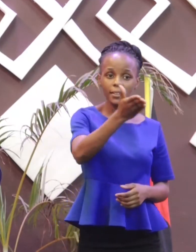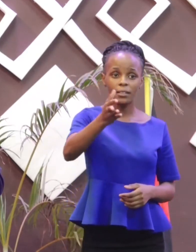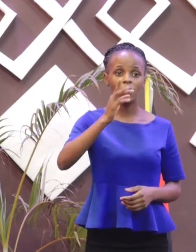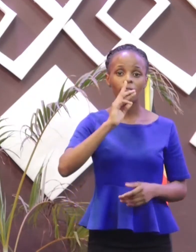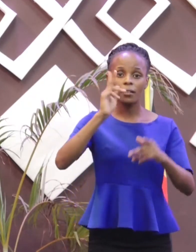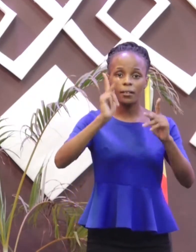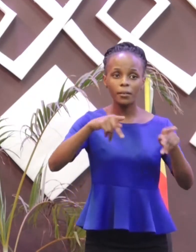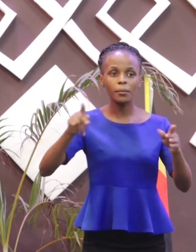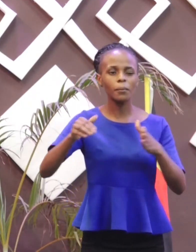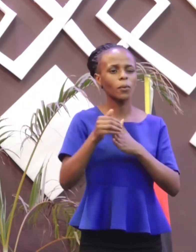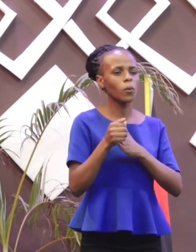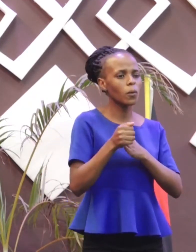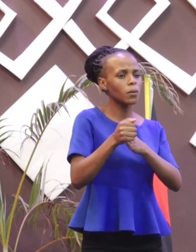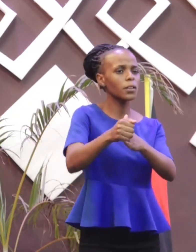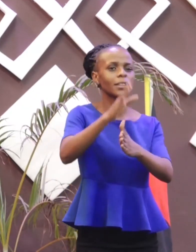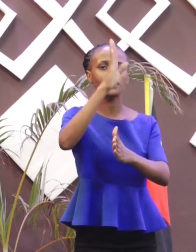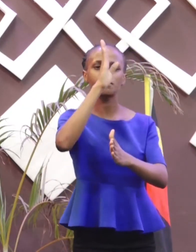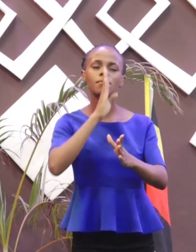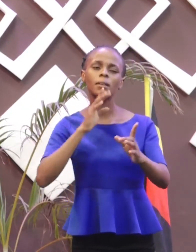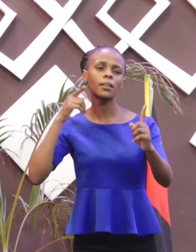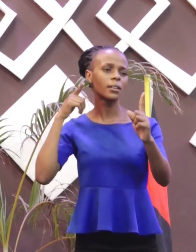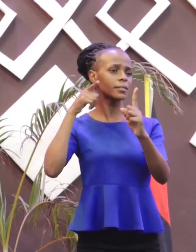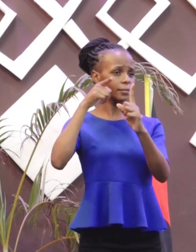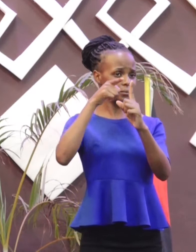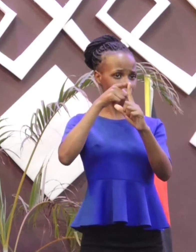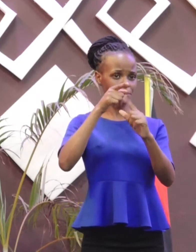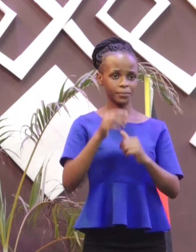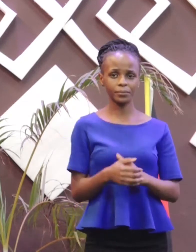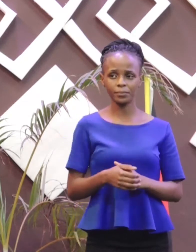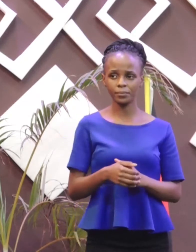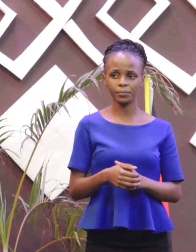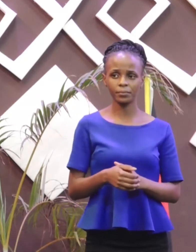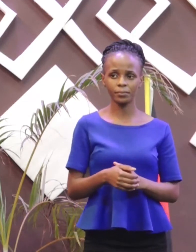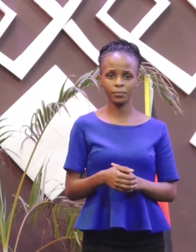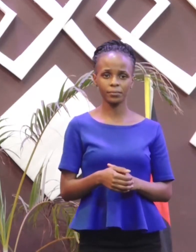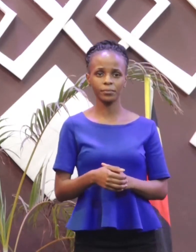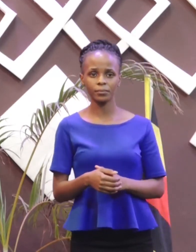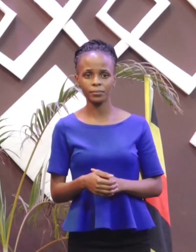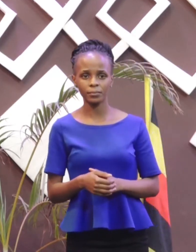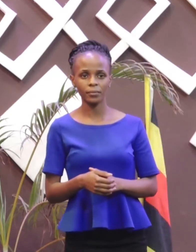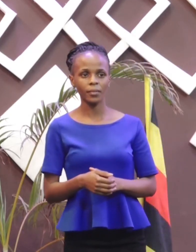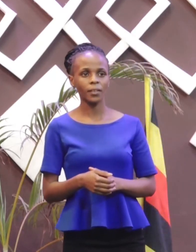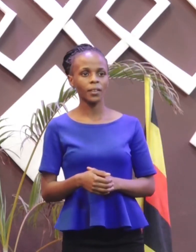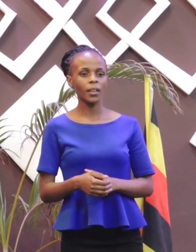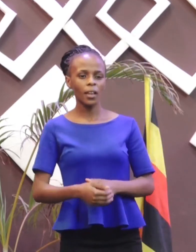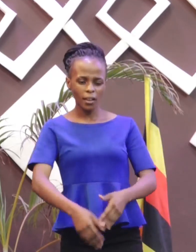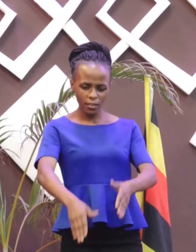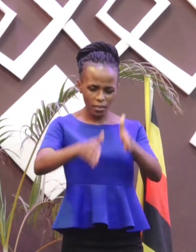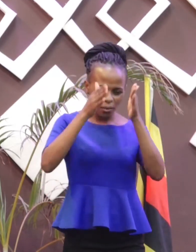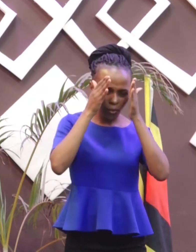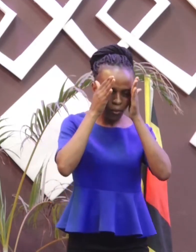by purpose. Waliwo abantu ng'obulamu bwabwe butambulira ku bigendererwa. They are